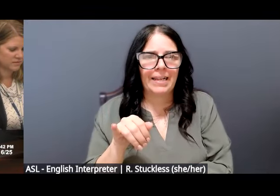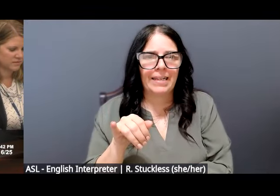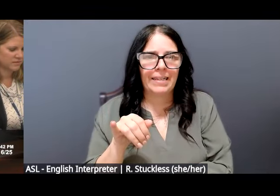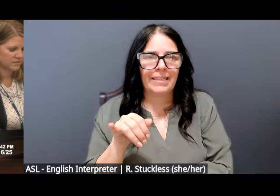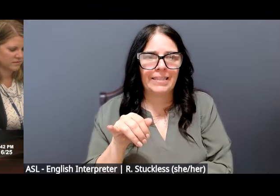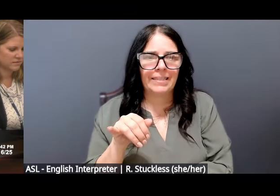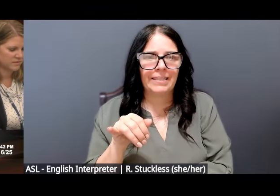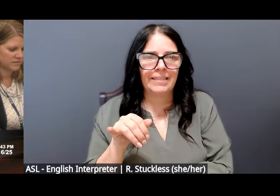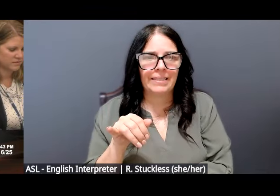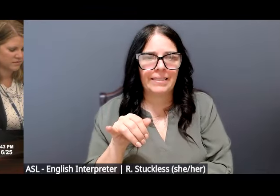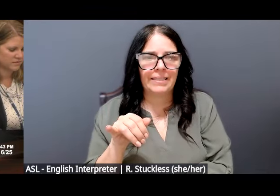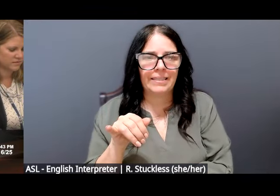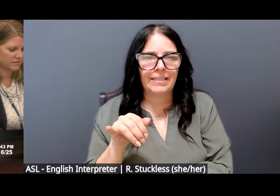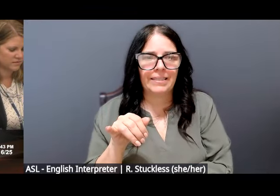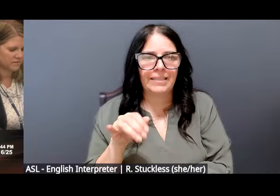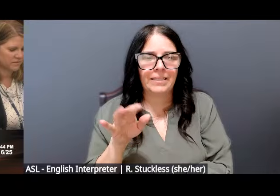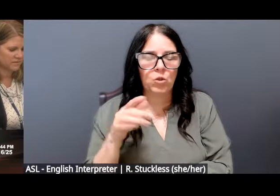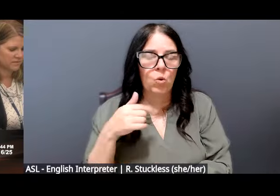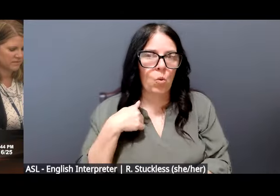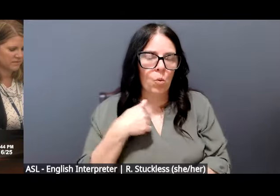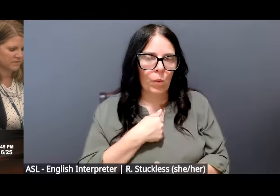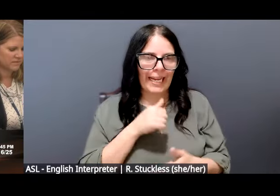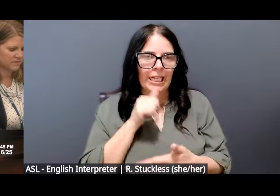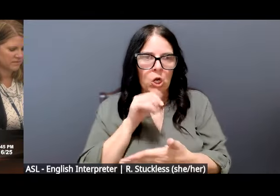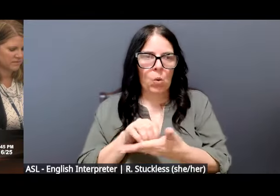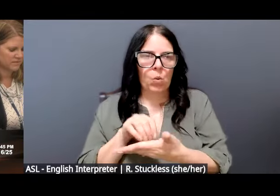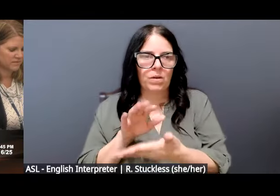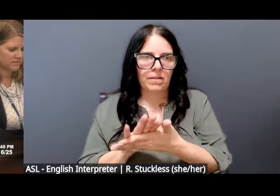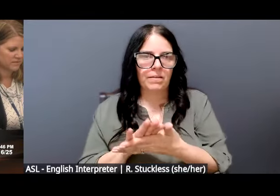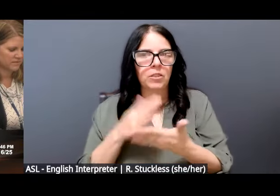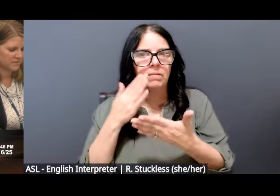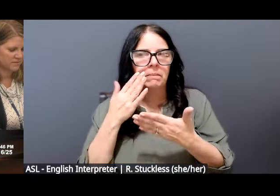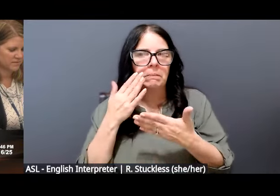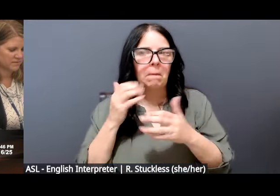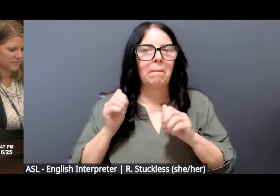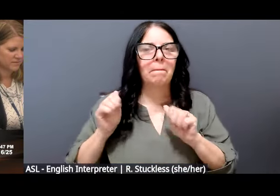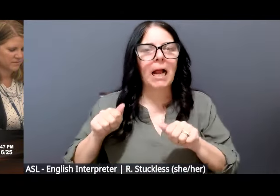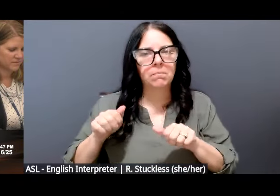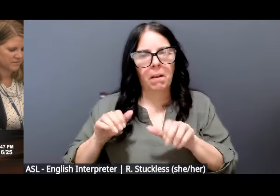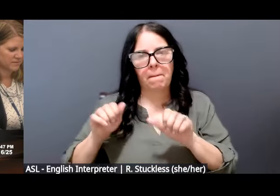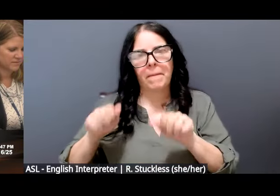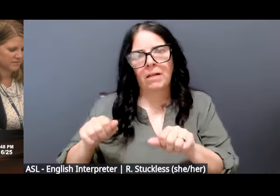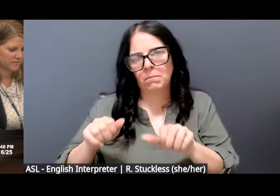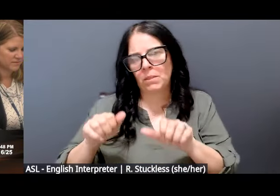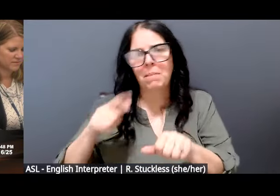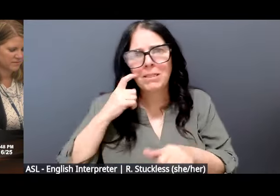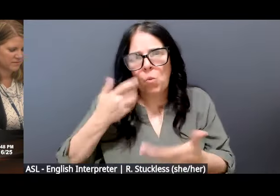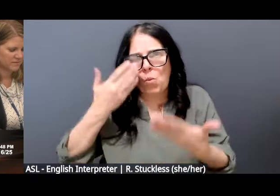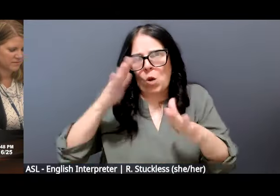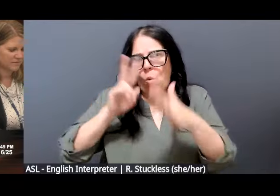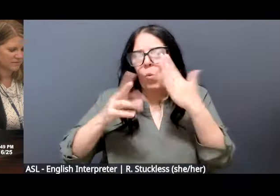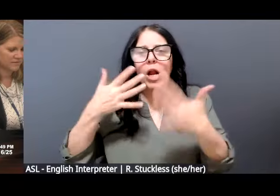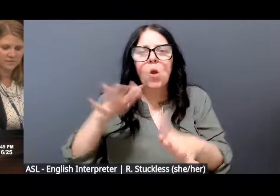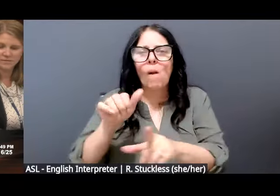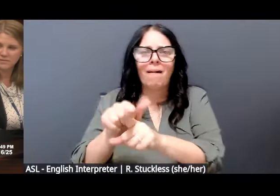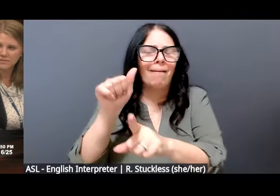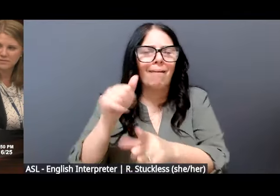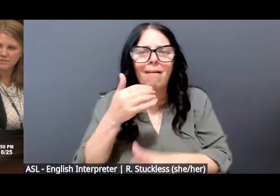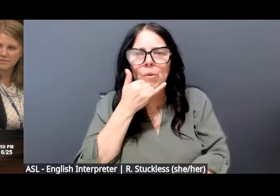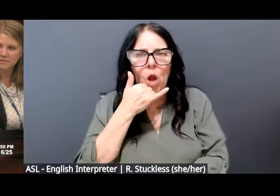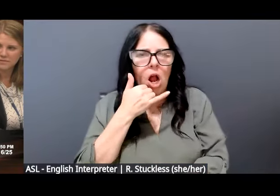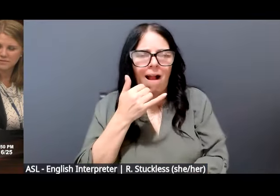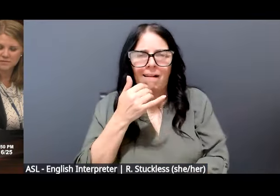we don't get into hypotheticals, because we don't know and we don't want to mislead. So that's my only hesitation. If you want to do something with state and local, it